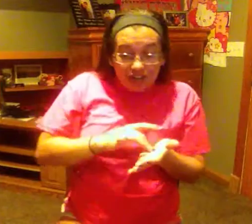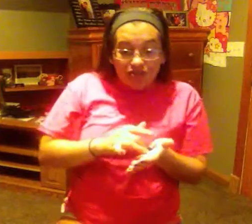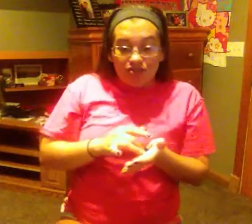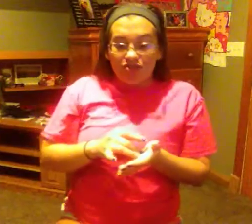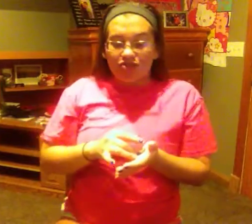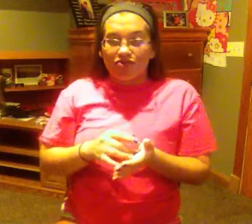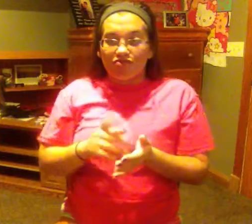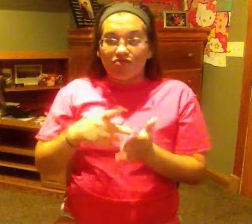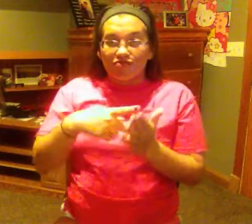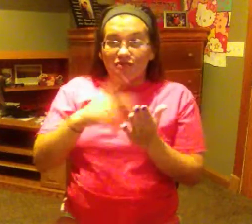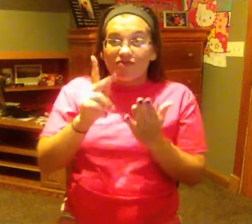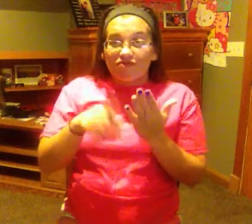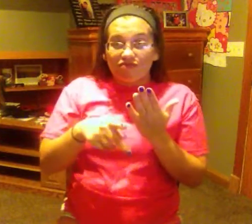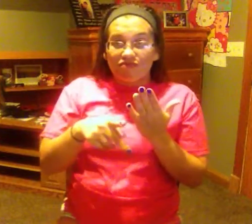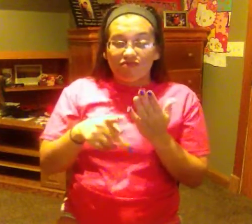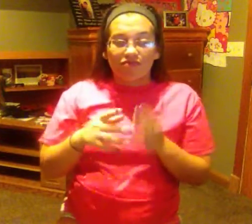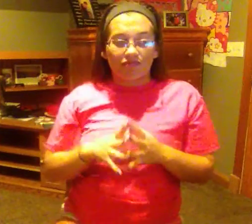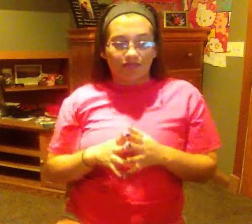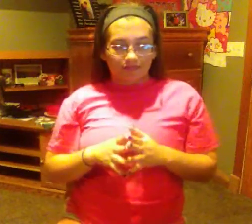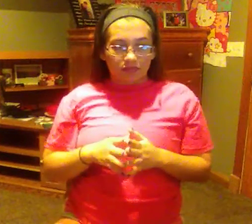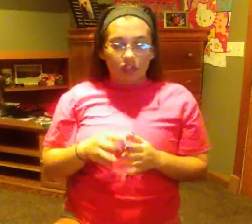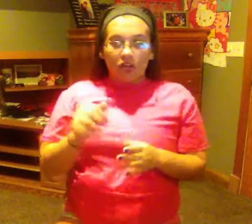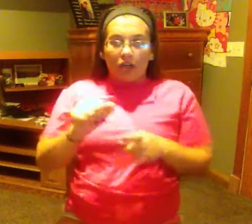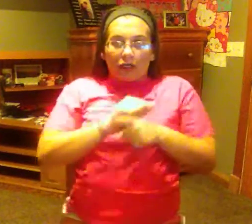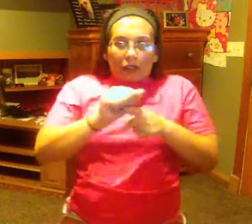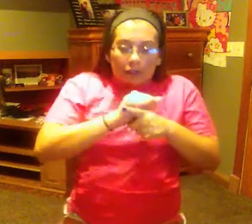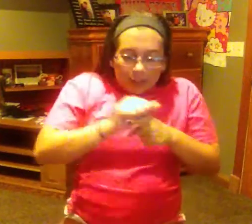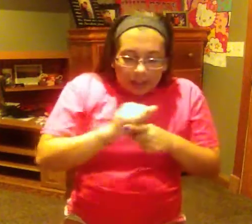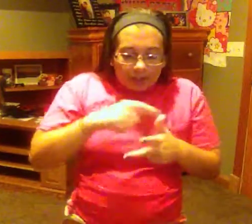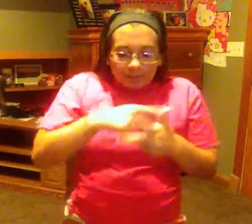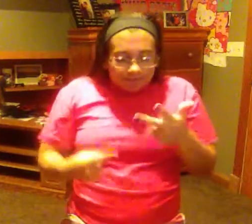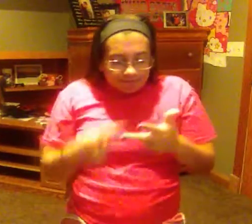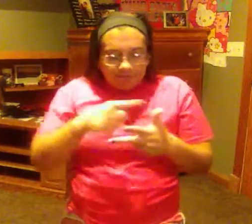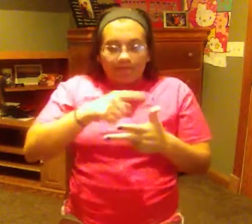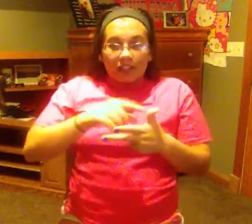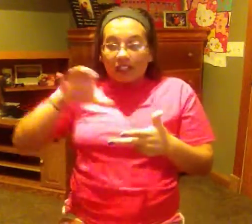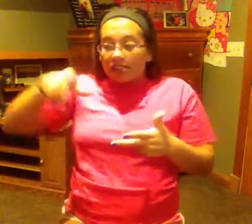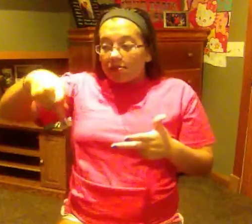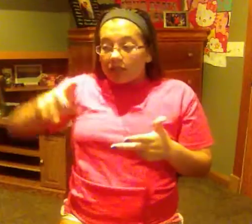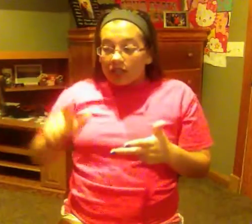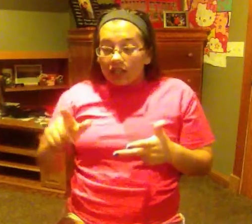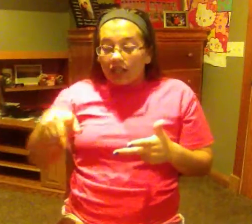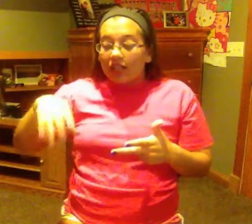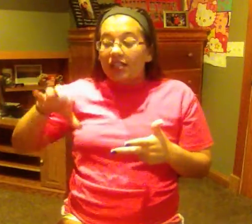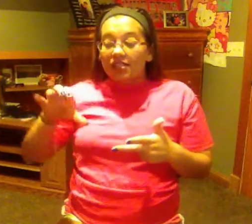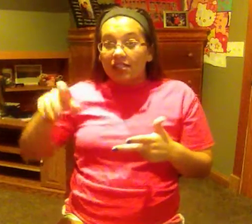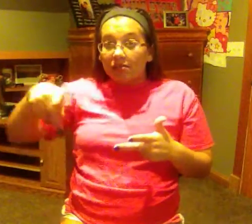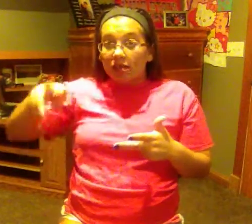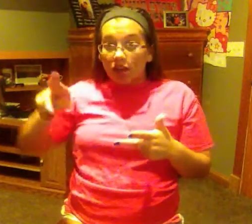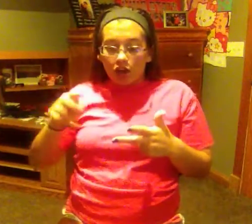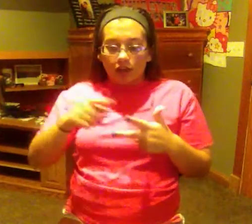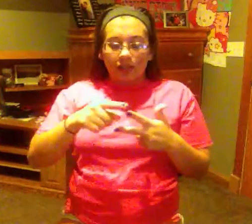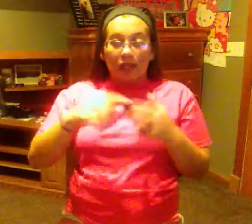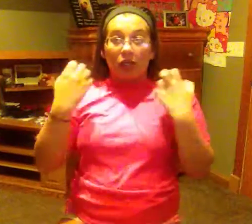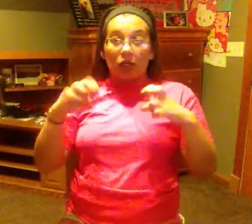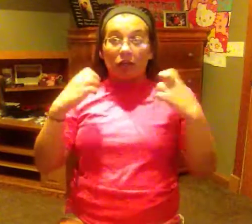evacuation. You'll be trained in triage, CPR, basic life support, and emergency techniques. There are also